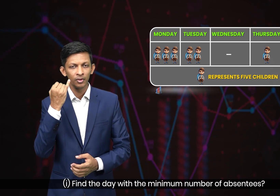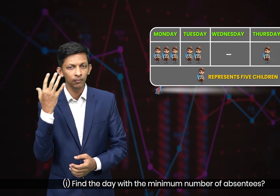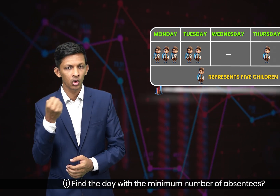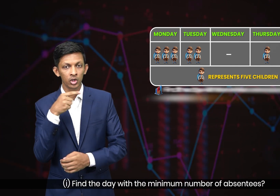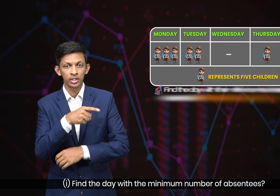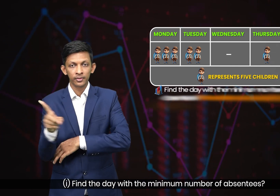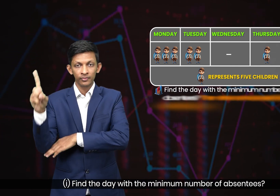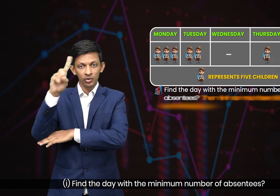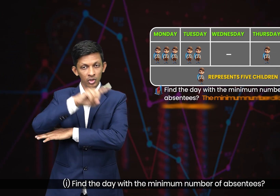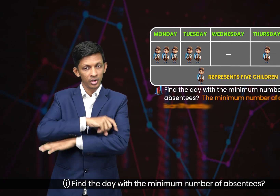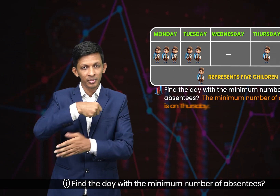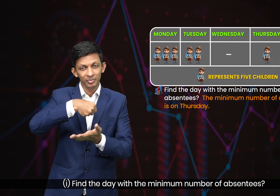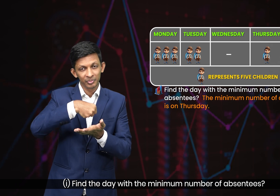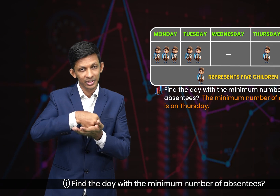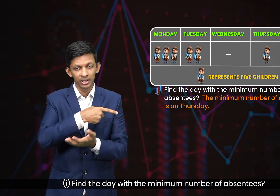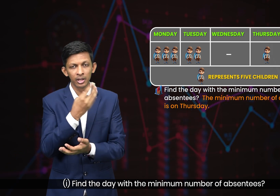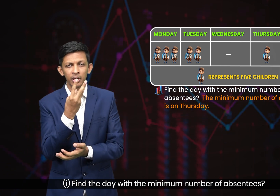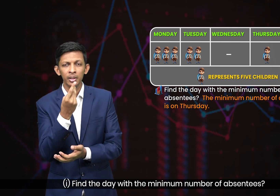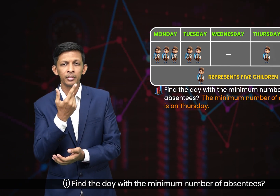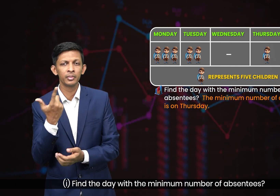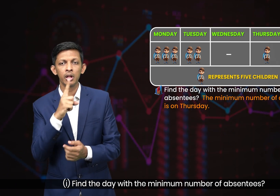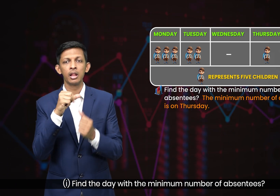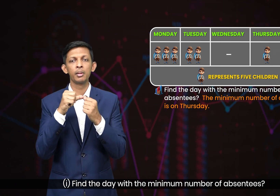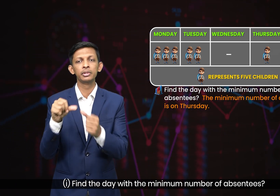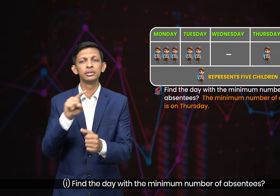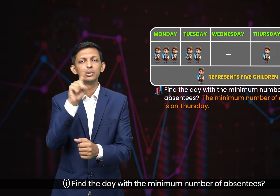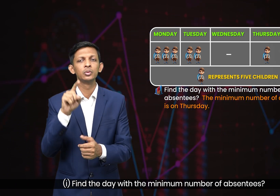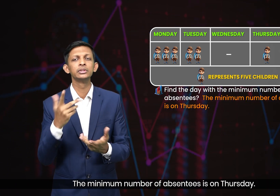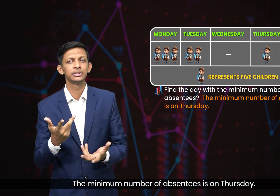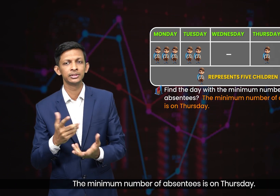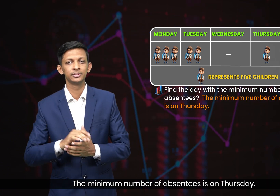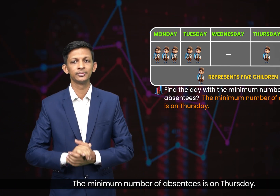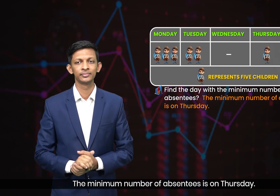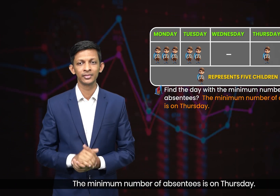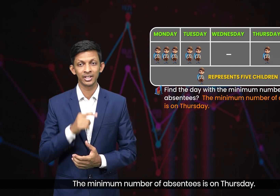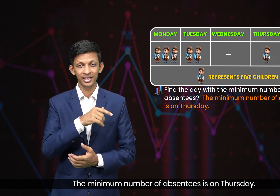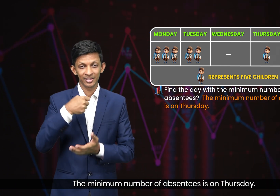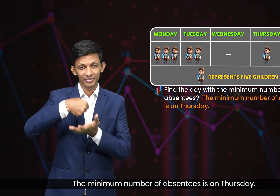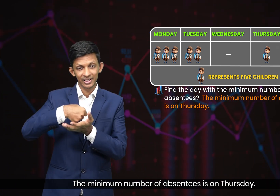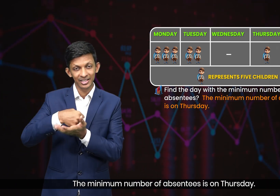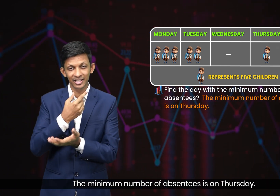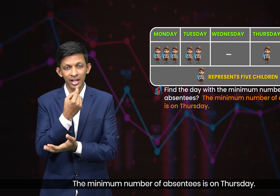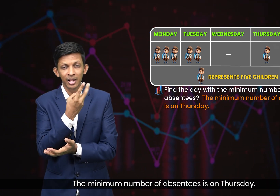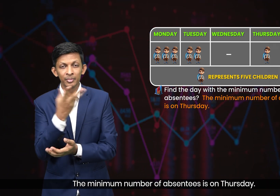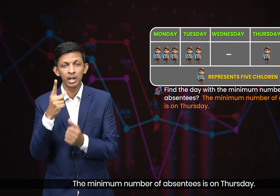Find the day with the minimum number of absentees. The minimum number of absentees is on